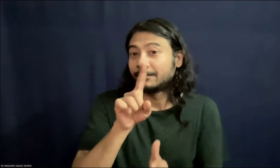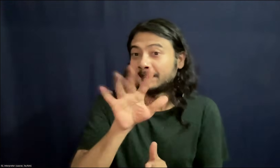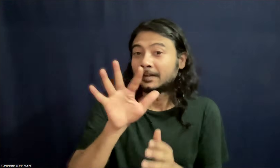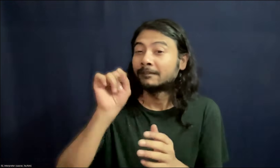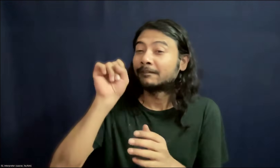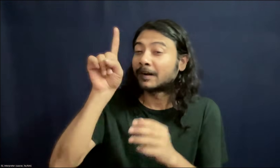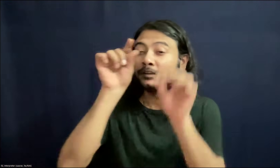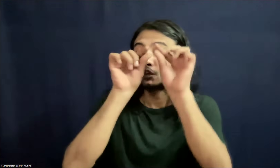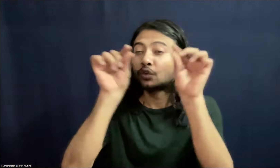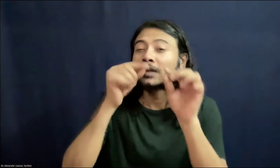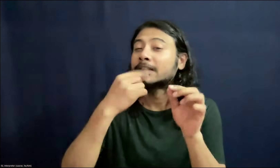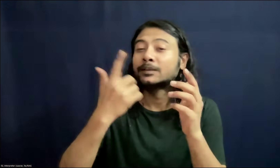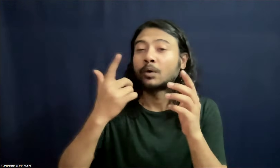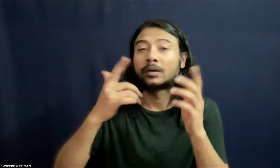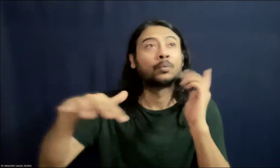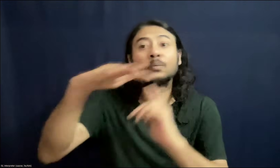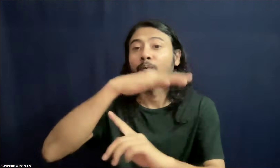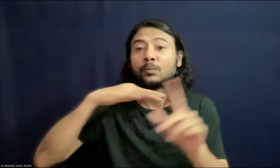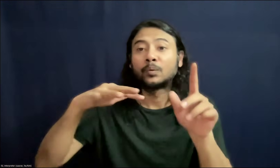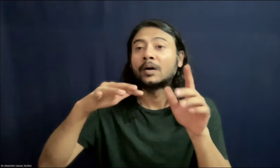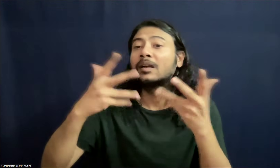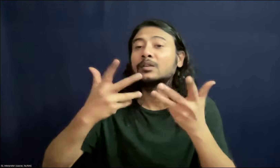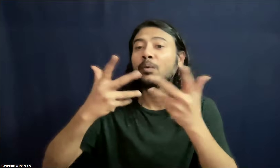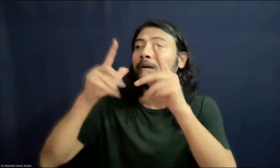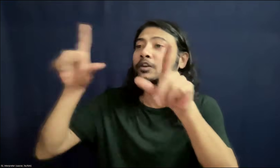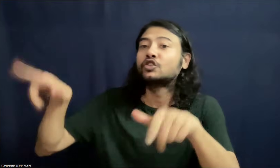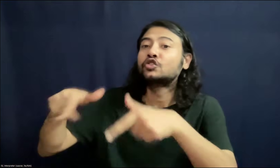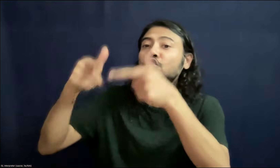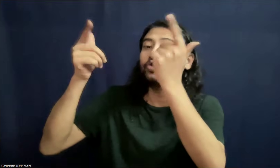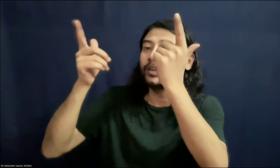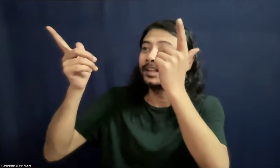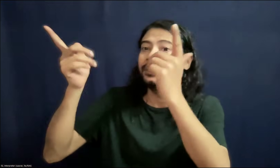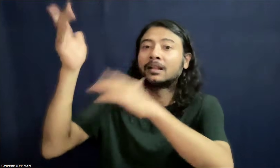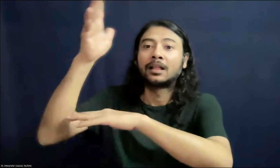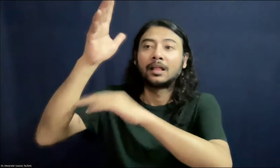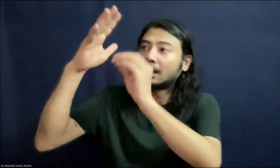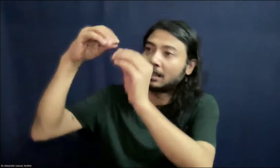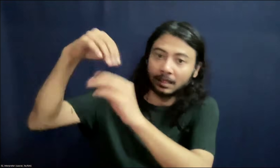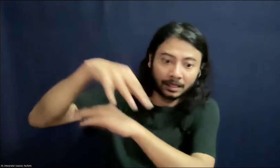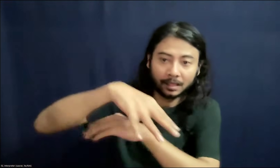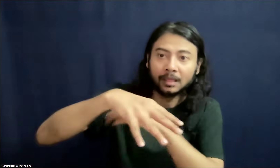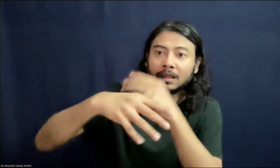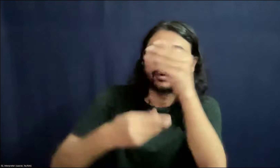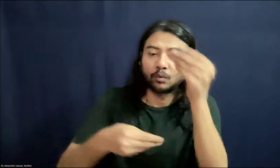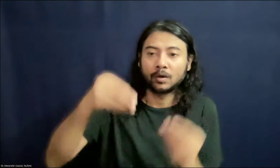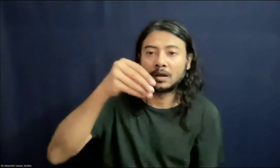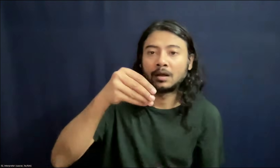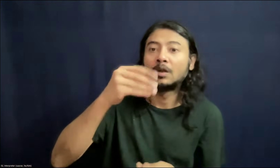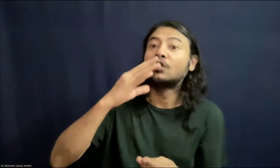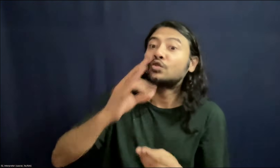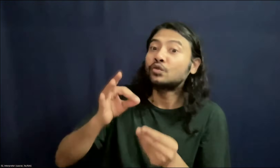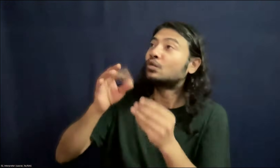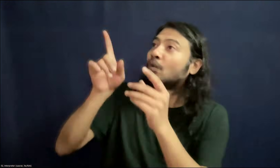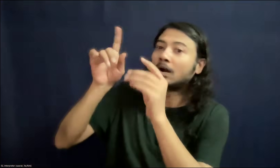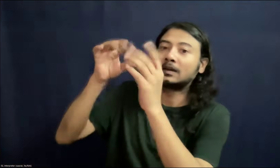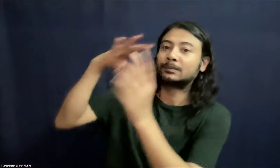and he says the real tree is in the spiritual world, the reflection of that tree